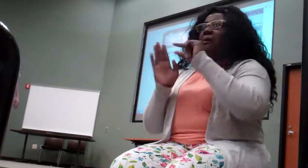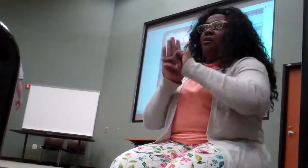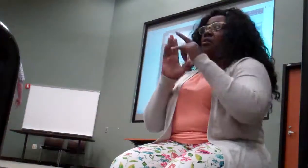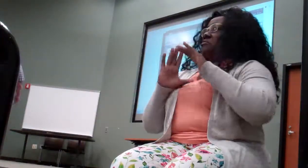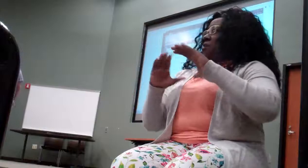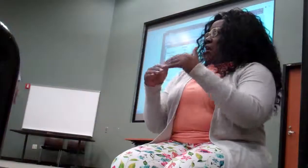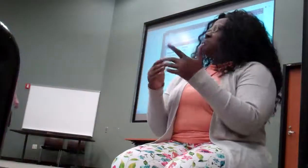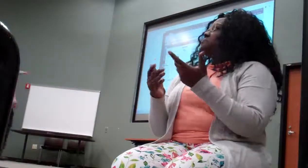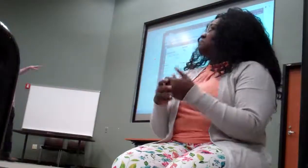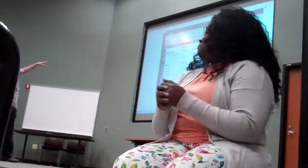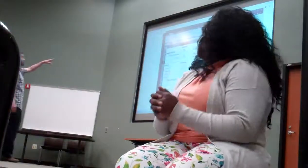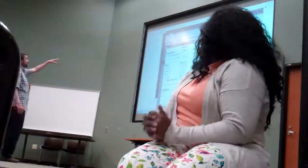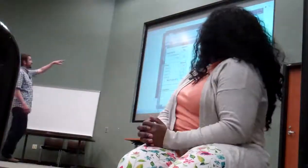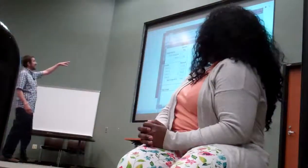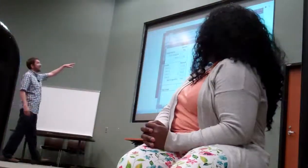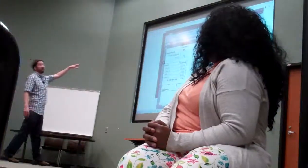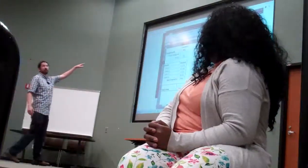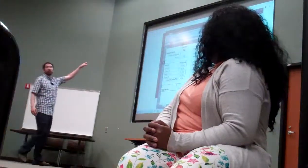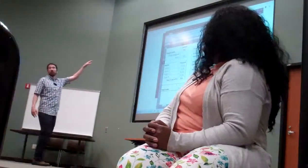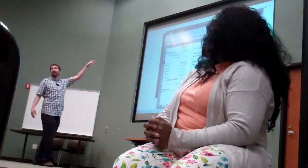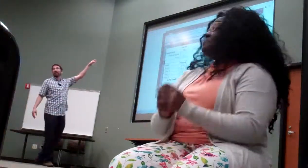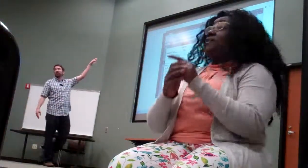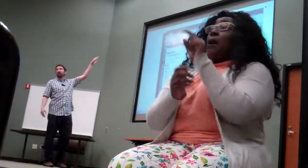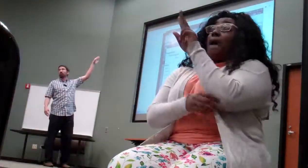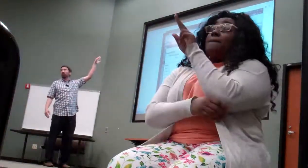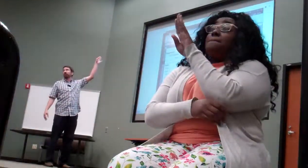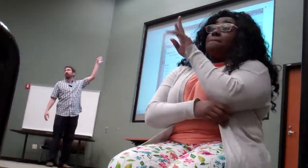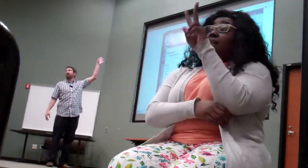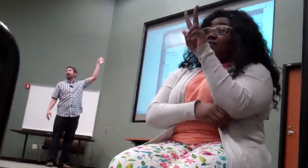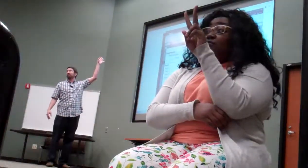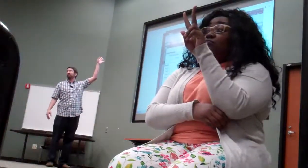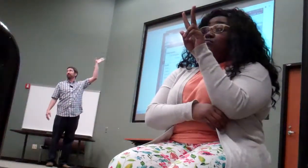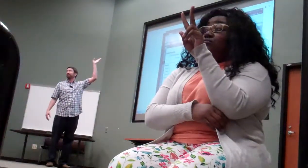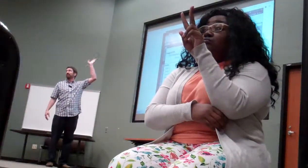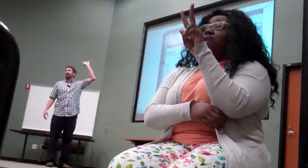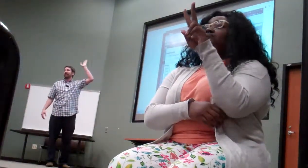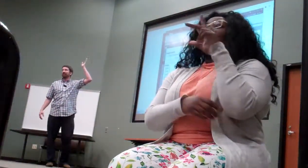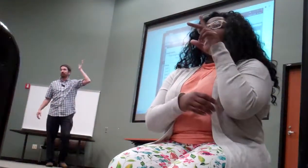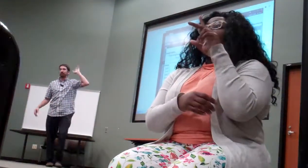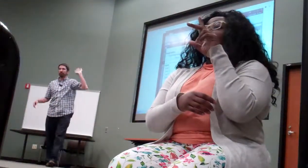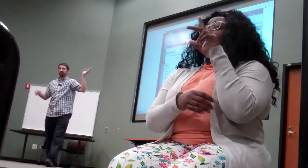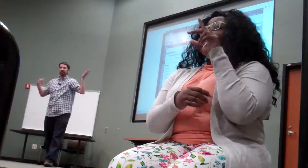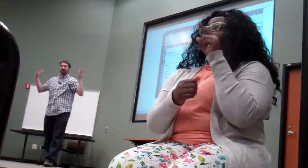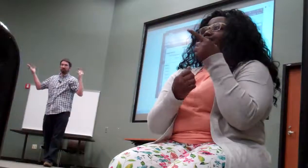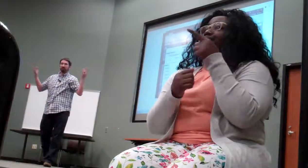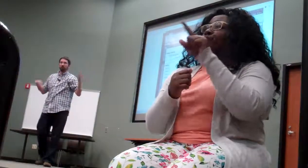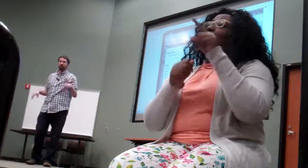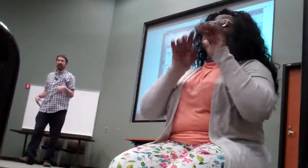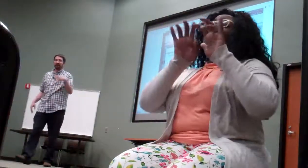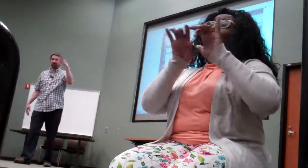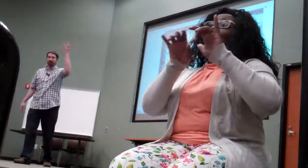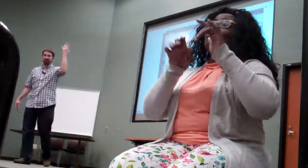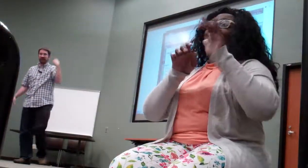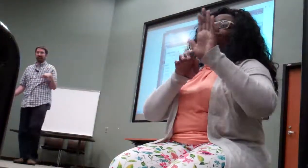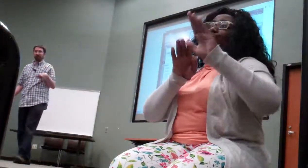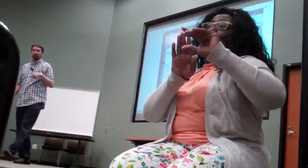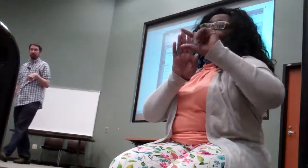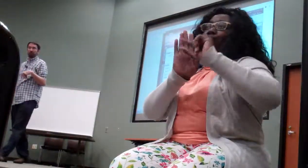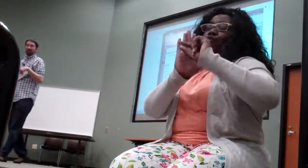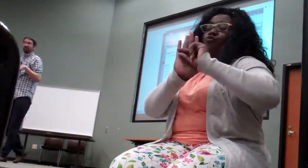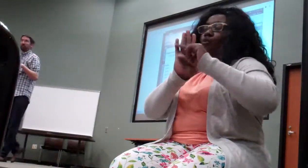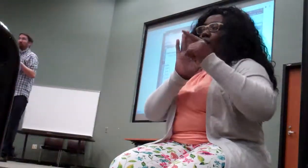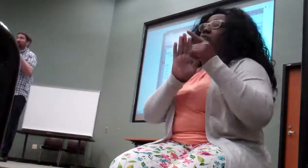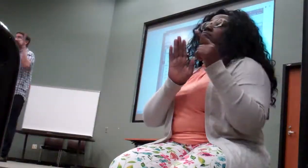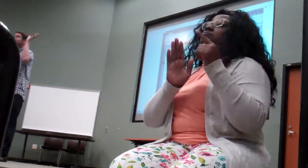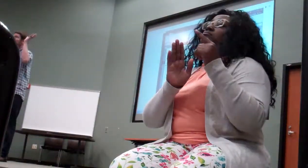do, on Blade View, you can add up your weighted score for your assignments. That's something between 0 and 25, so you can add up